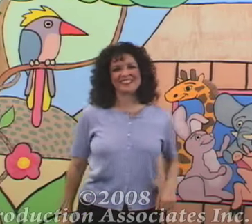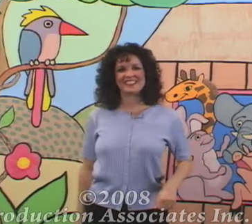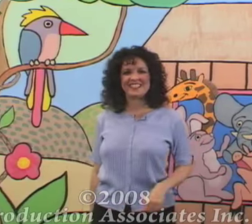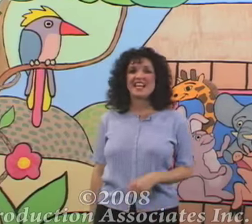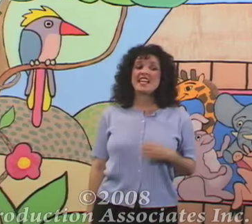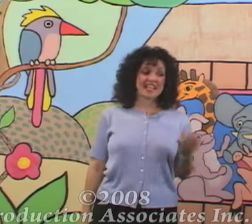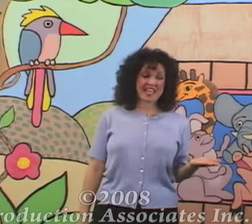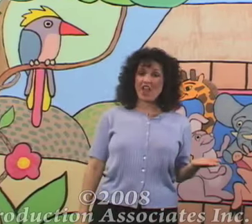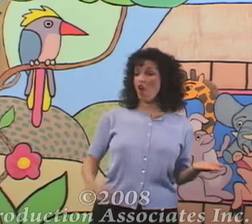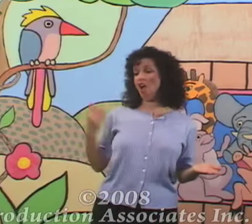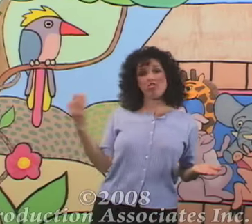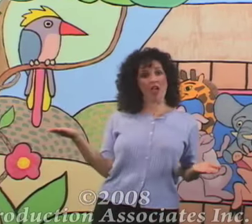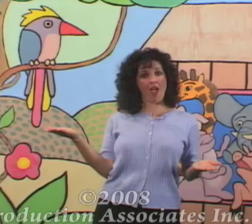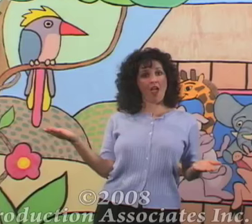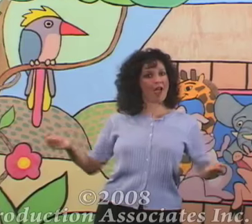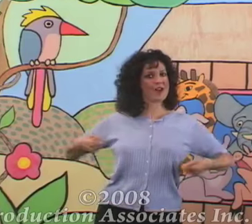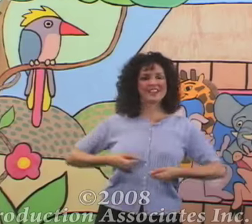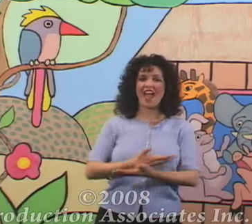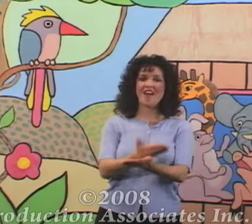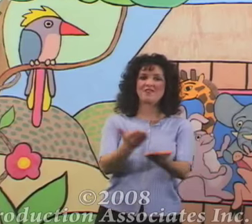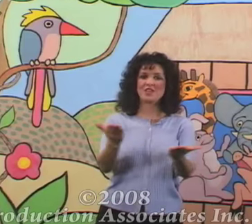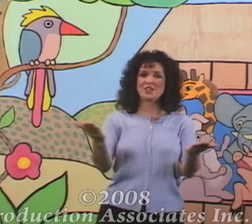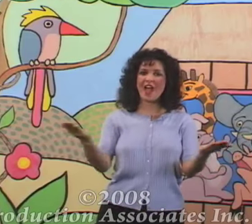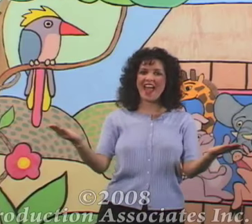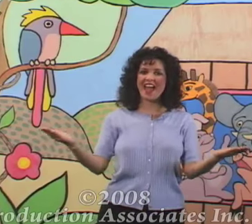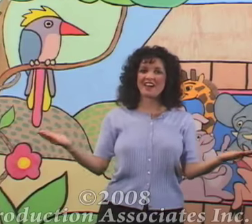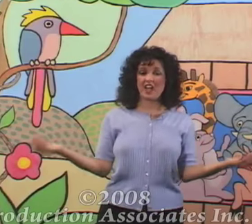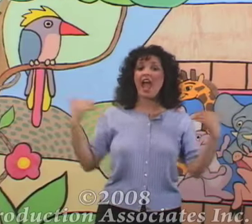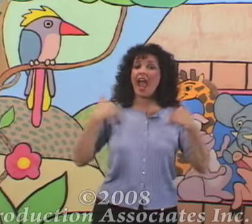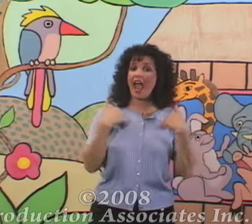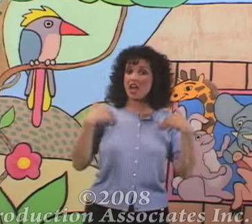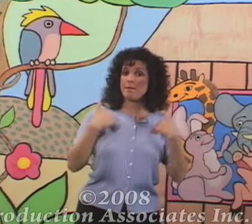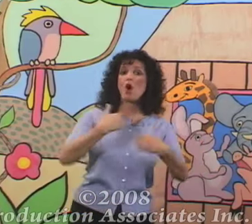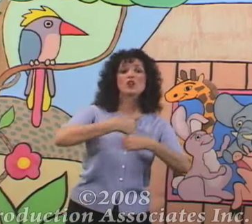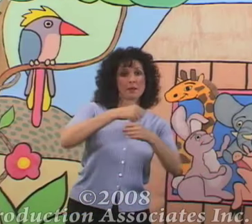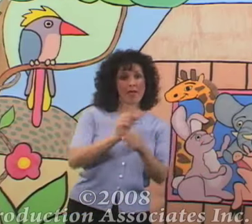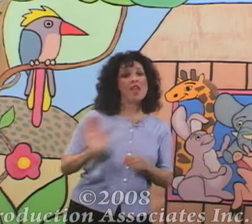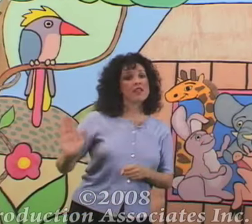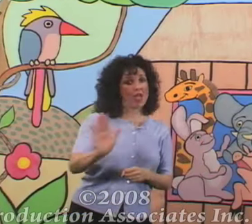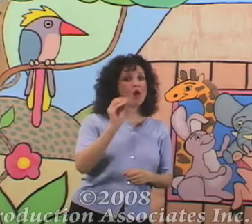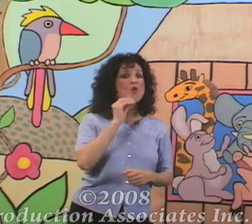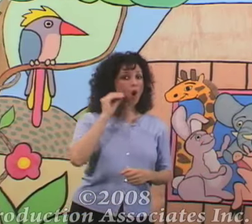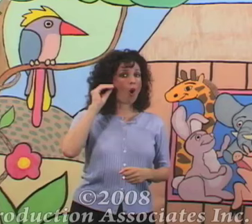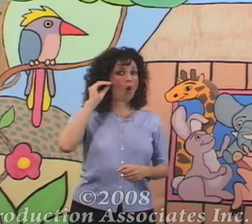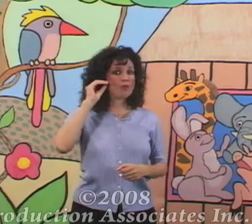Here, there and everywhere, animals make their own.